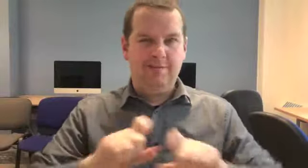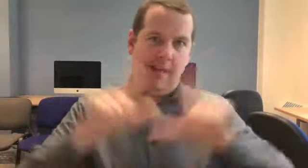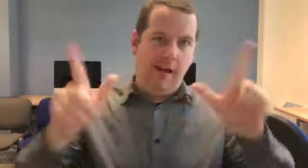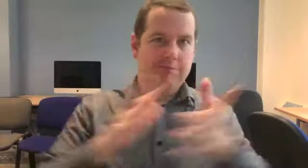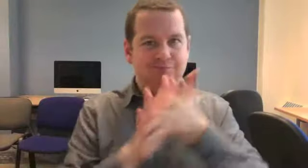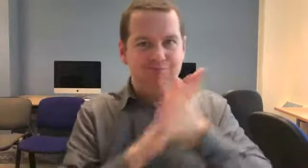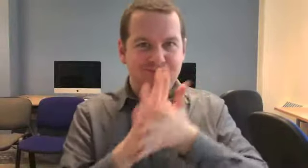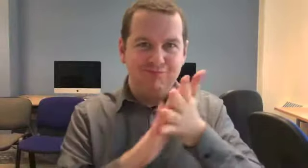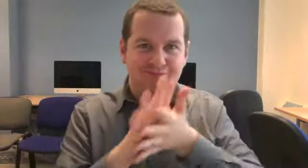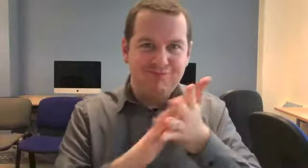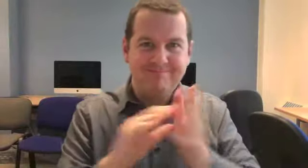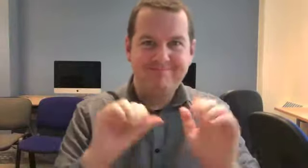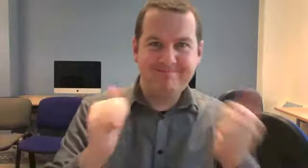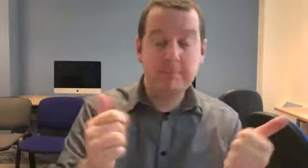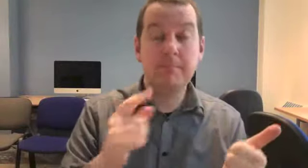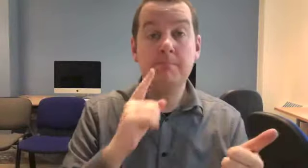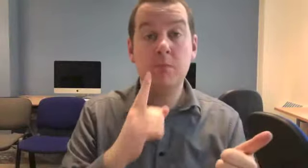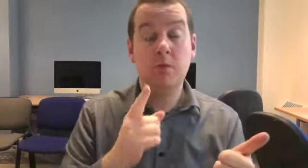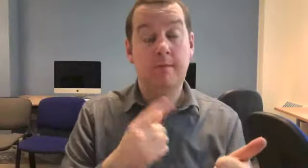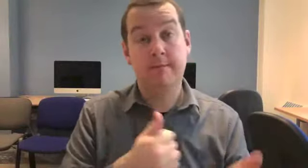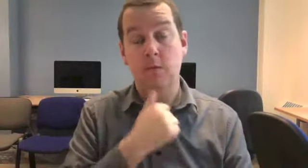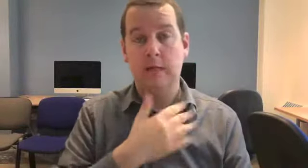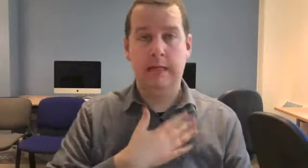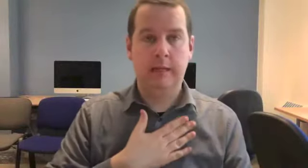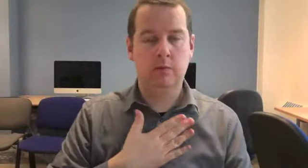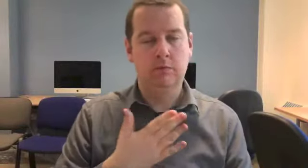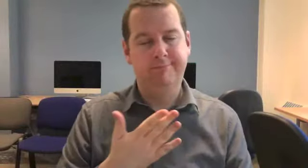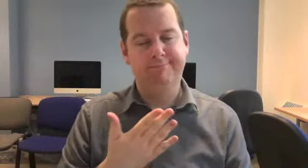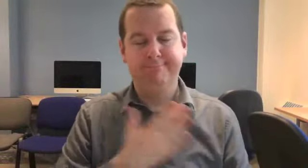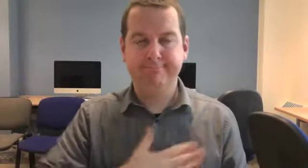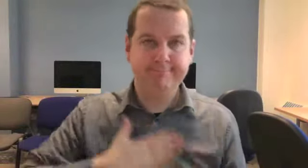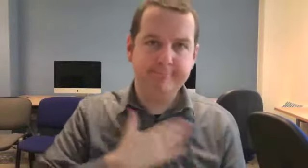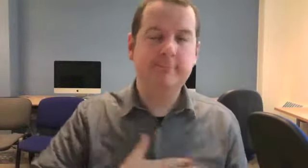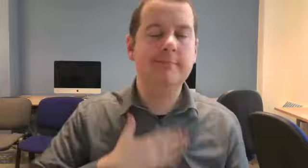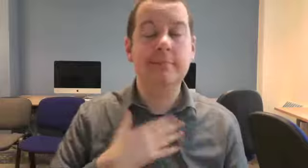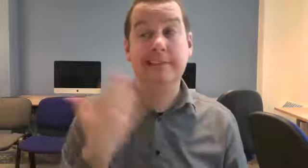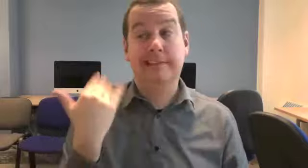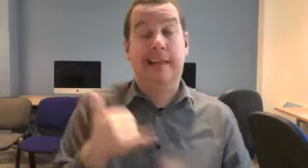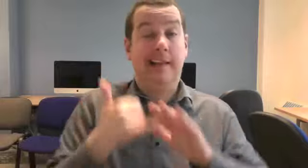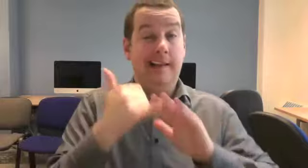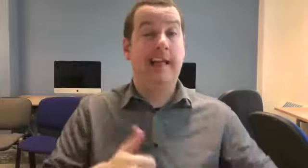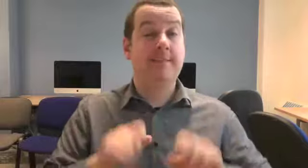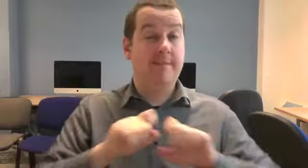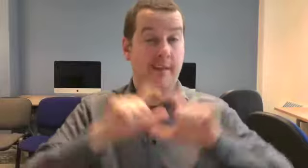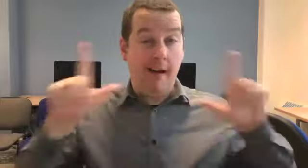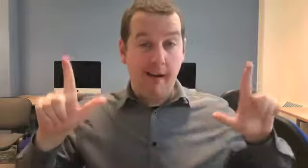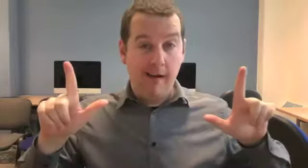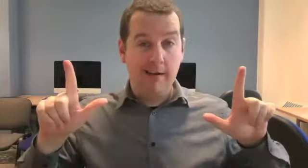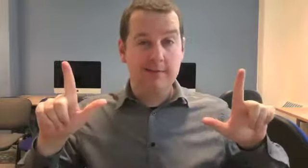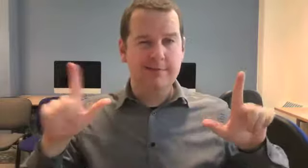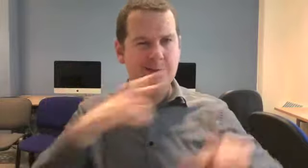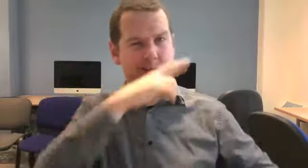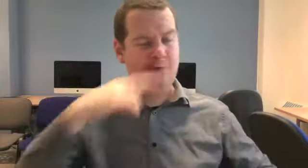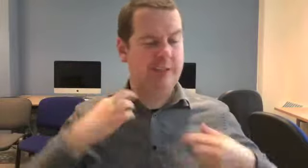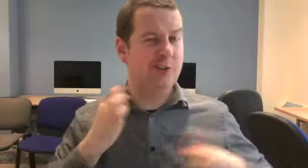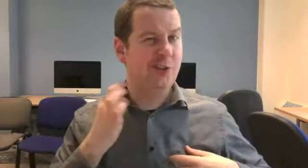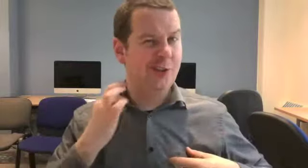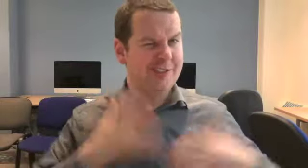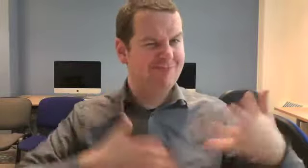So it's another vlog from myself into ISL, but the first thing I'd like to do is apologize for my last vlog. You know the one I was wearing the